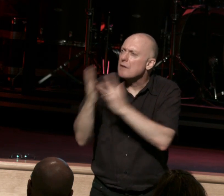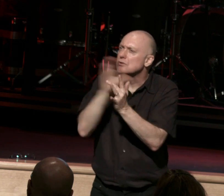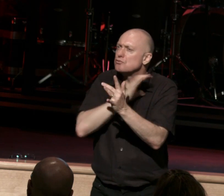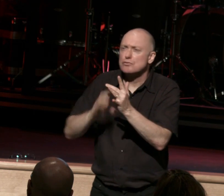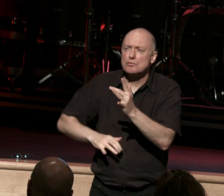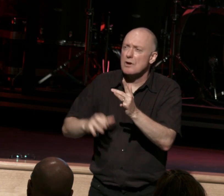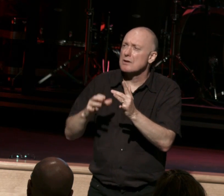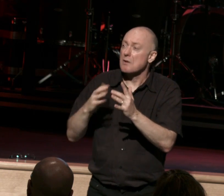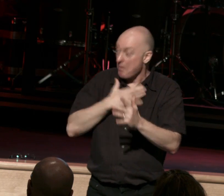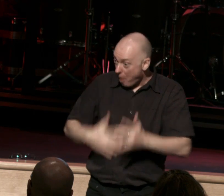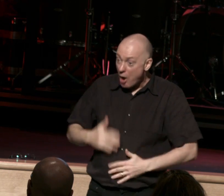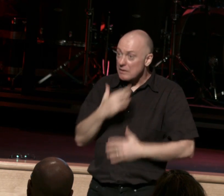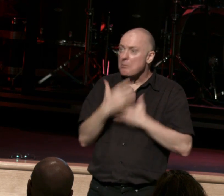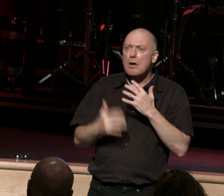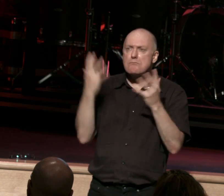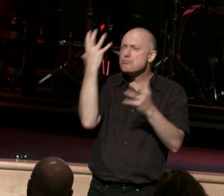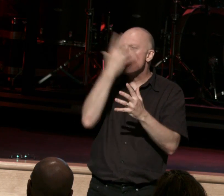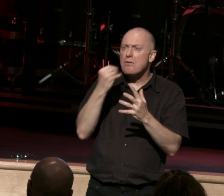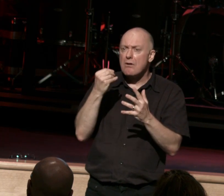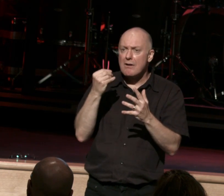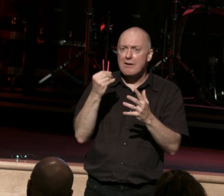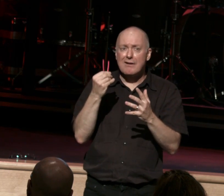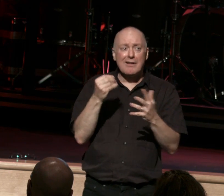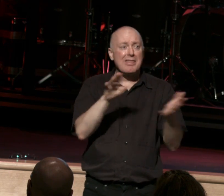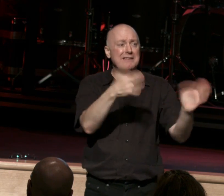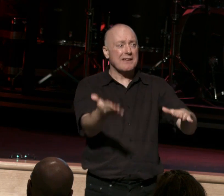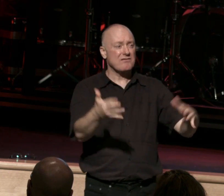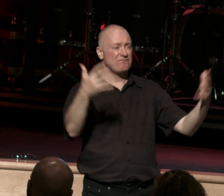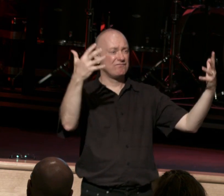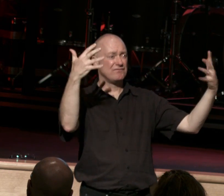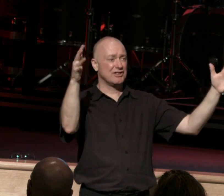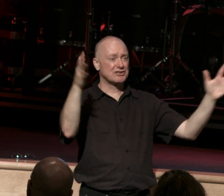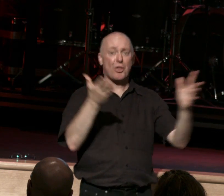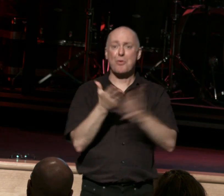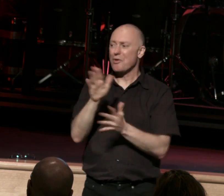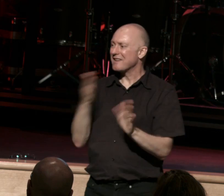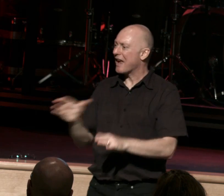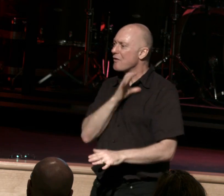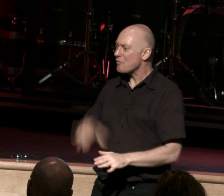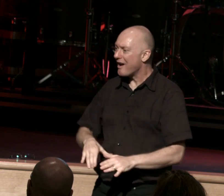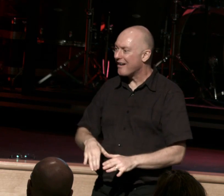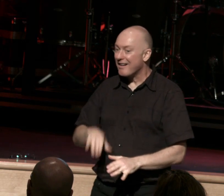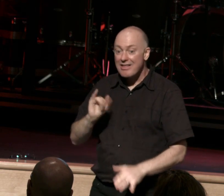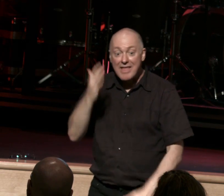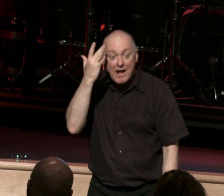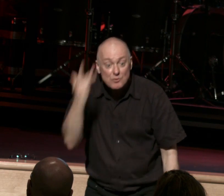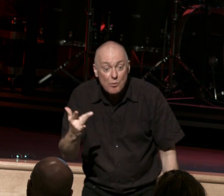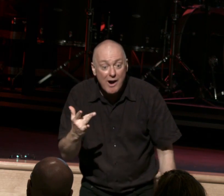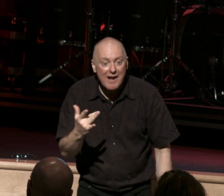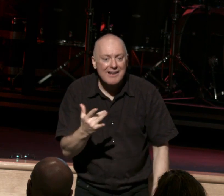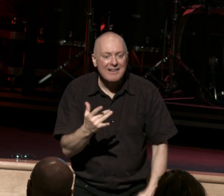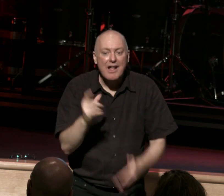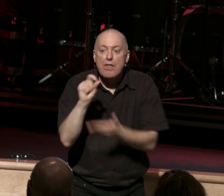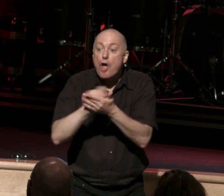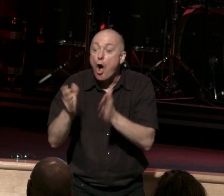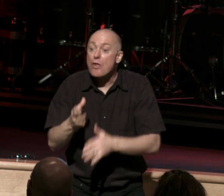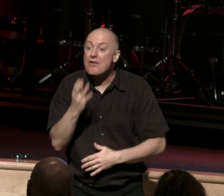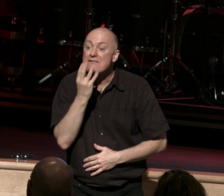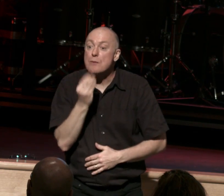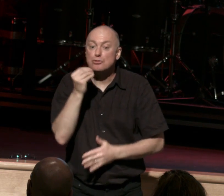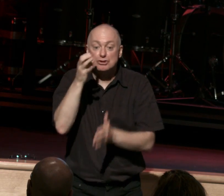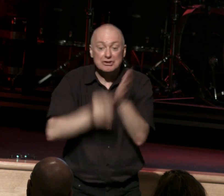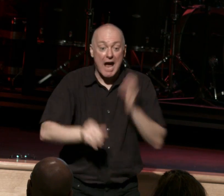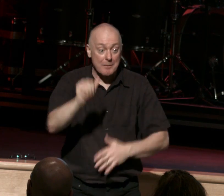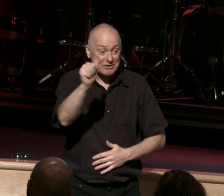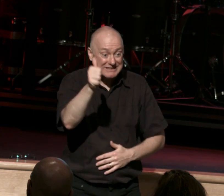and just how beautiful it actually is, the death of death in the death of Christ. And that's where the author of Hebrews takes